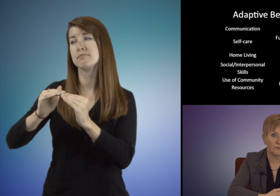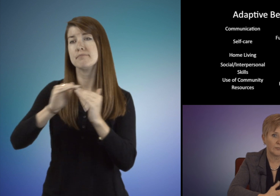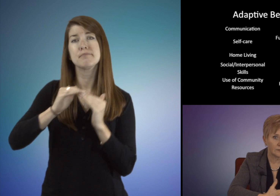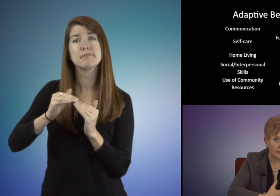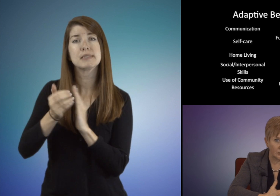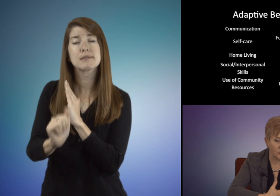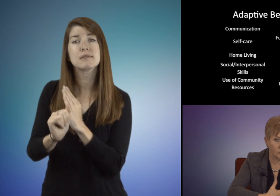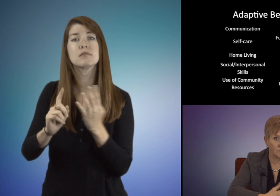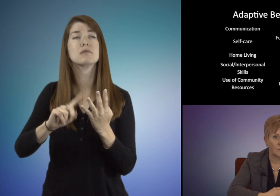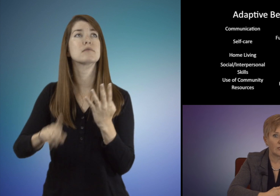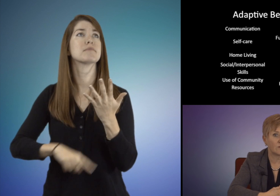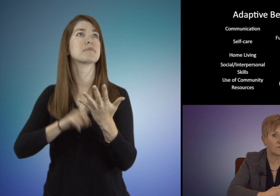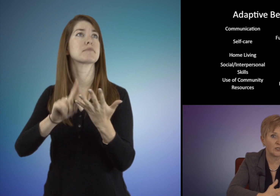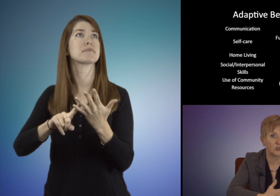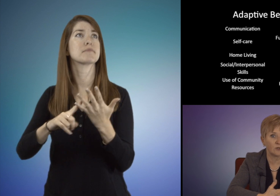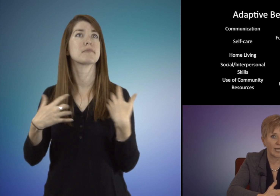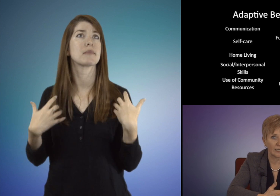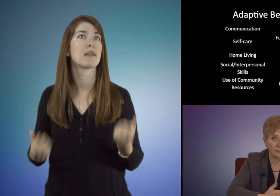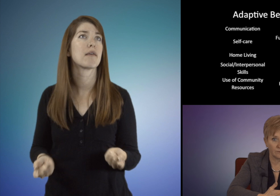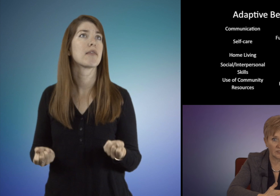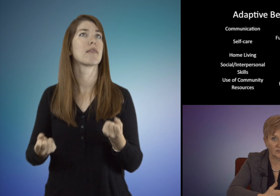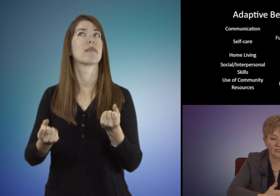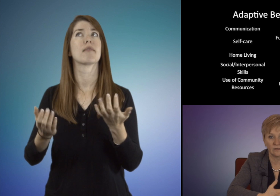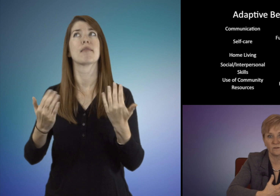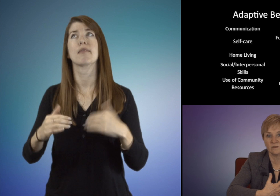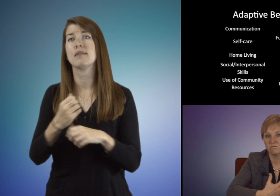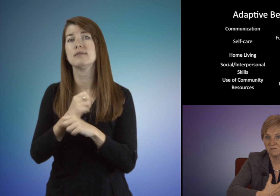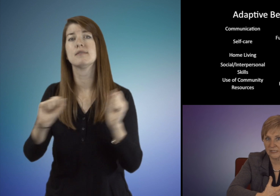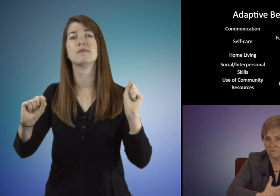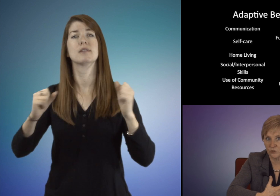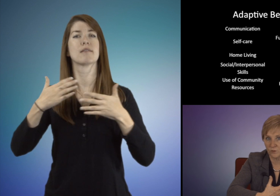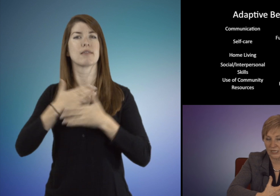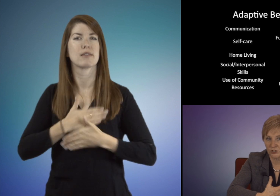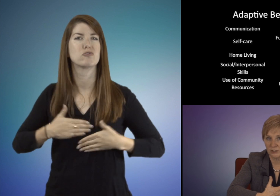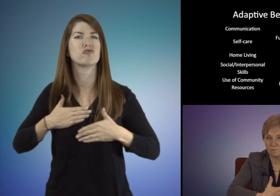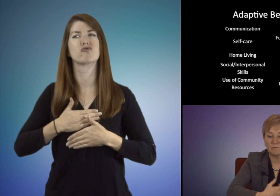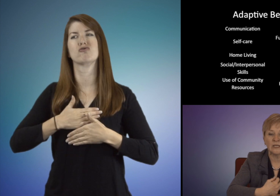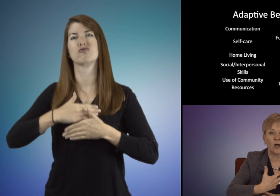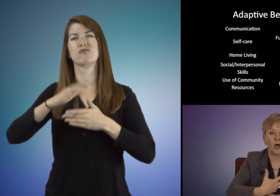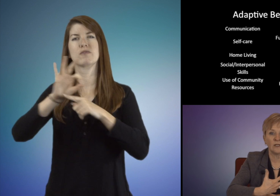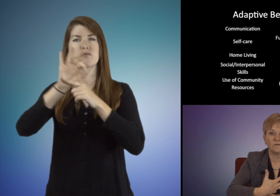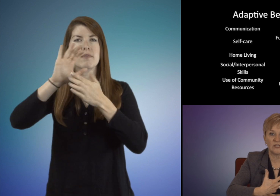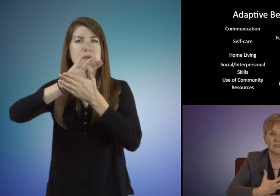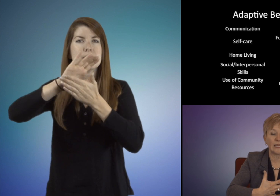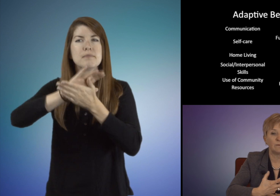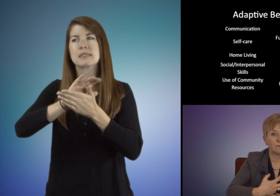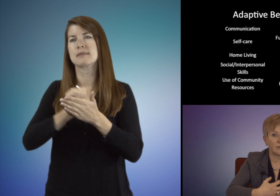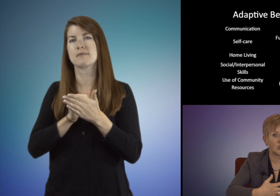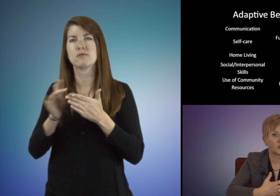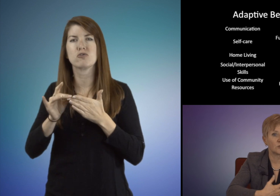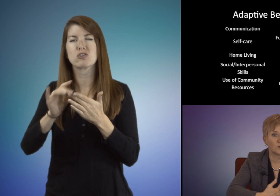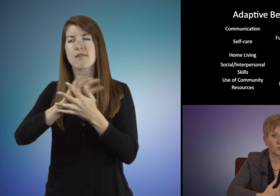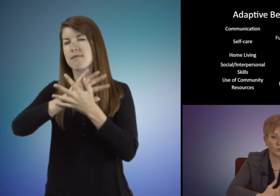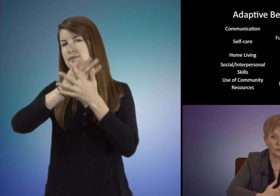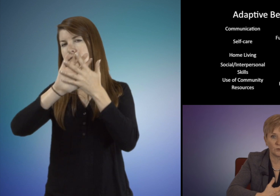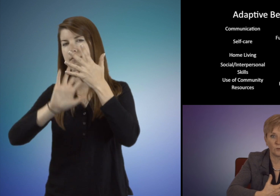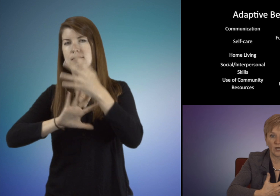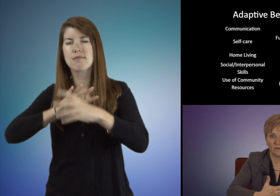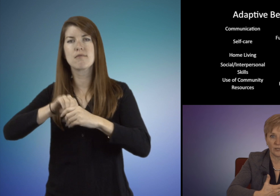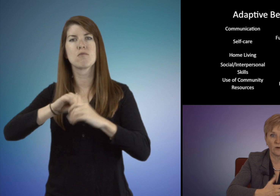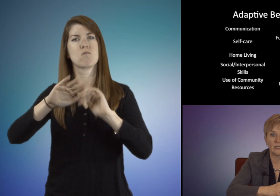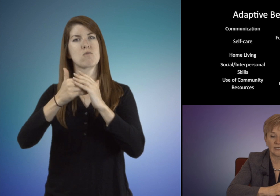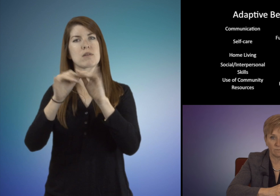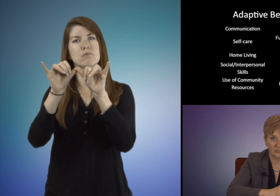safety, leisure, their functional academic skills, self-direction. All of these can be measured